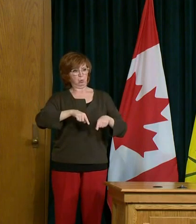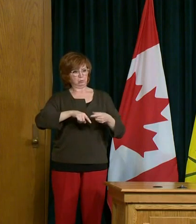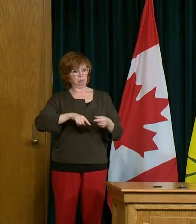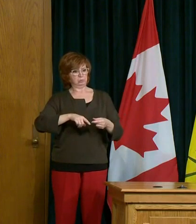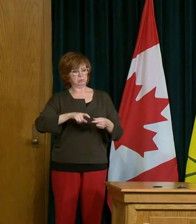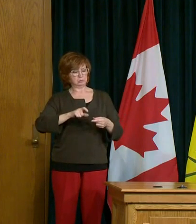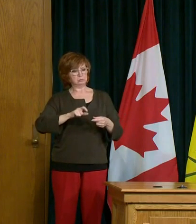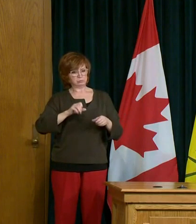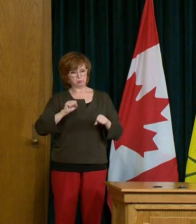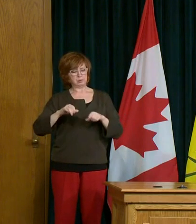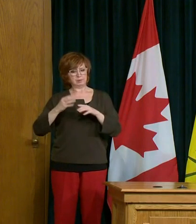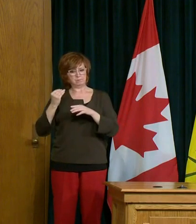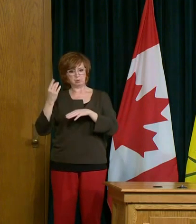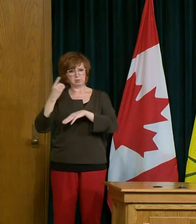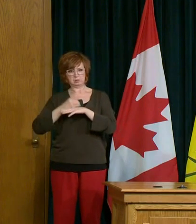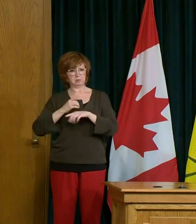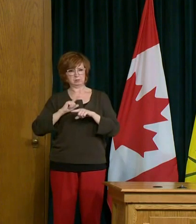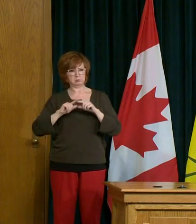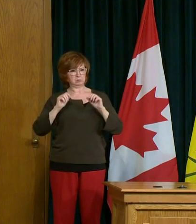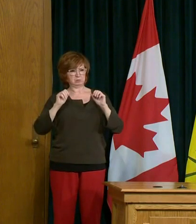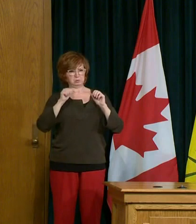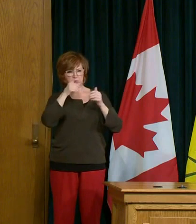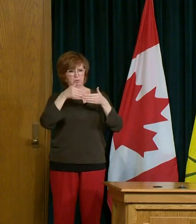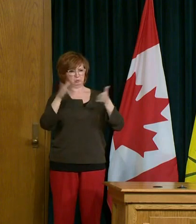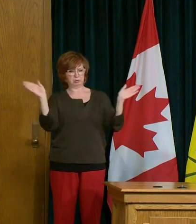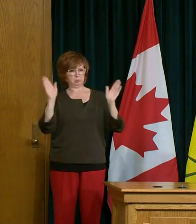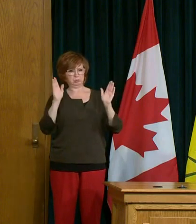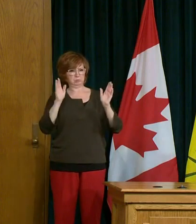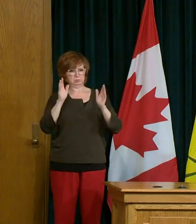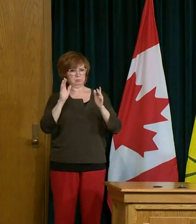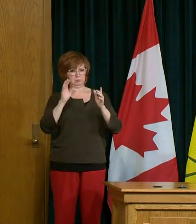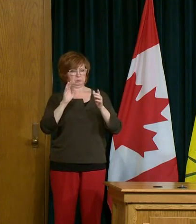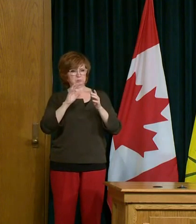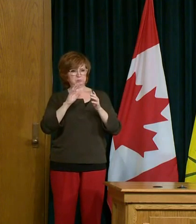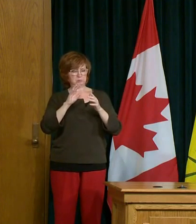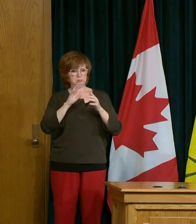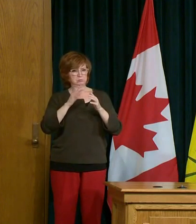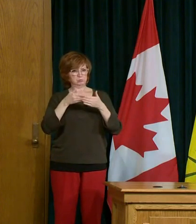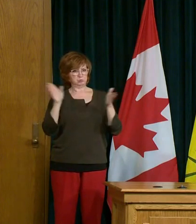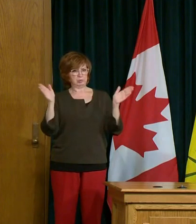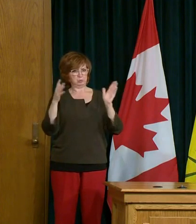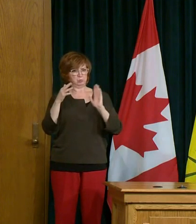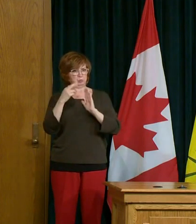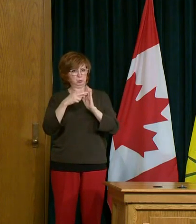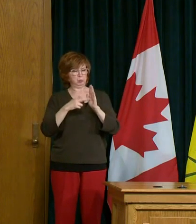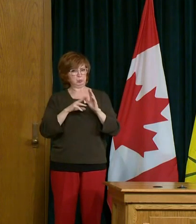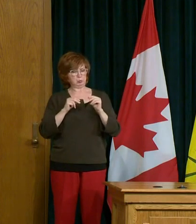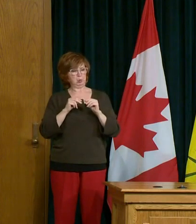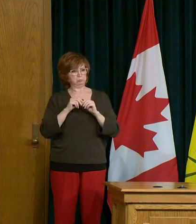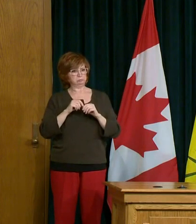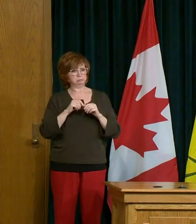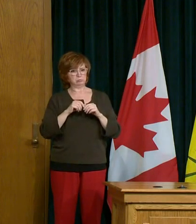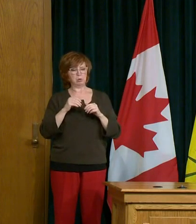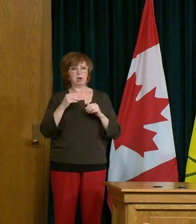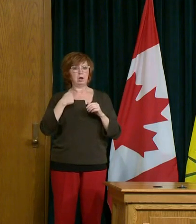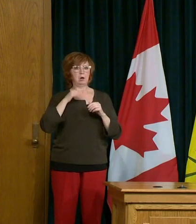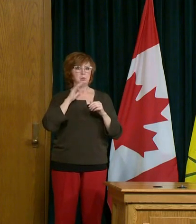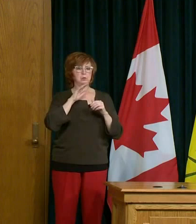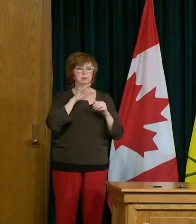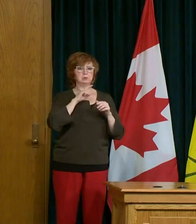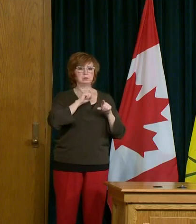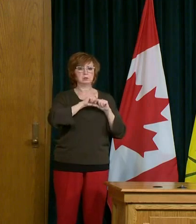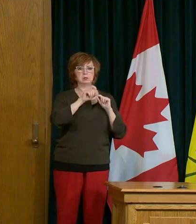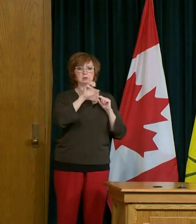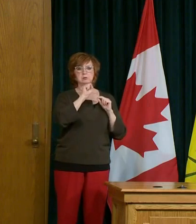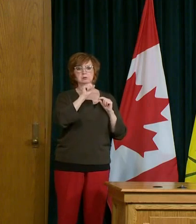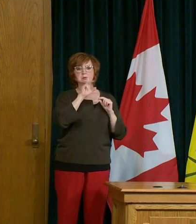to all nurses or all healthcare workers, and we'll be following up directly with some later today. We'll take our next